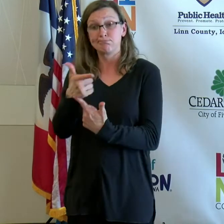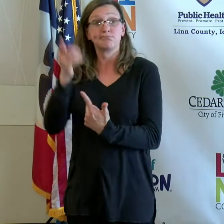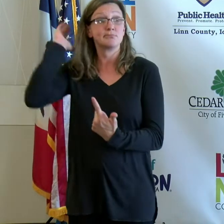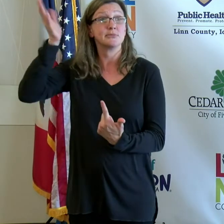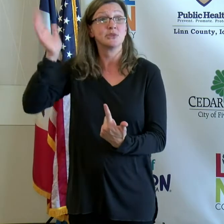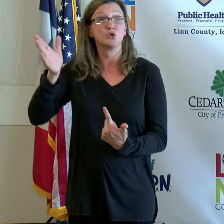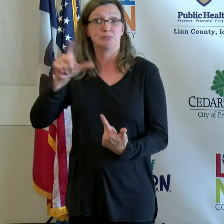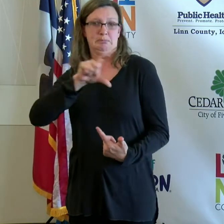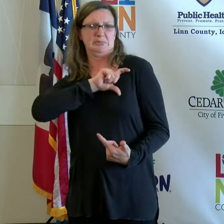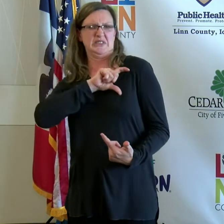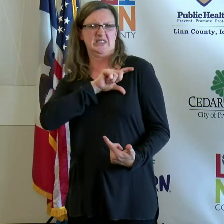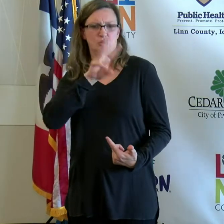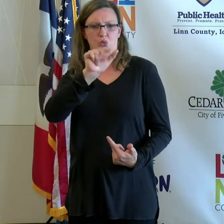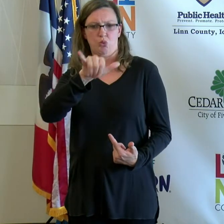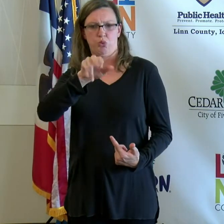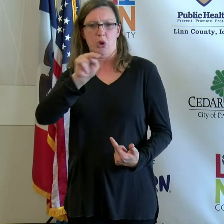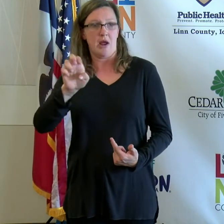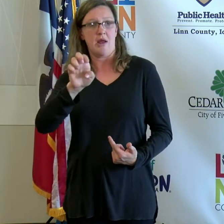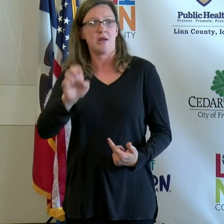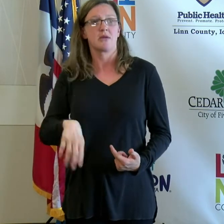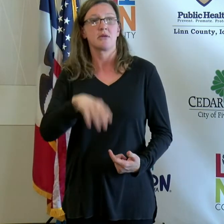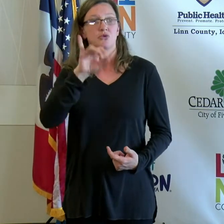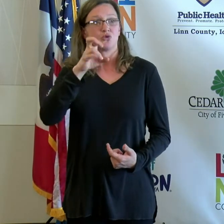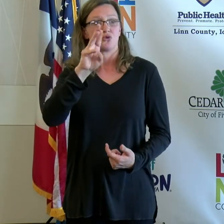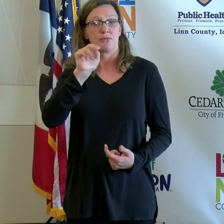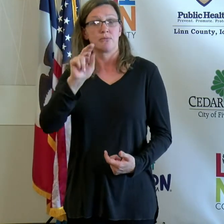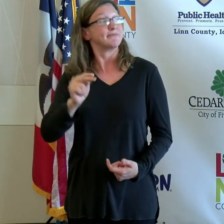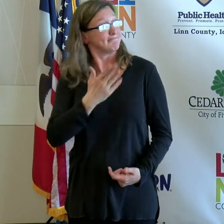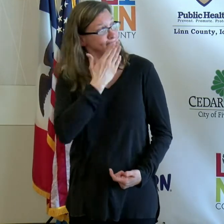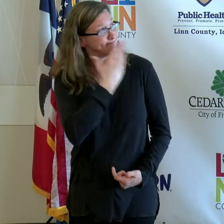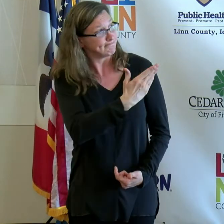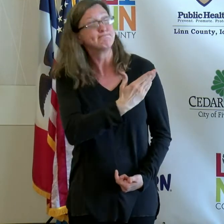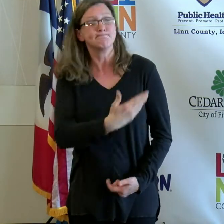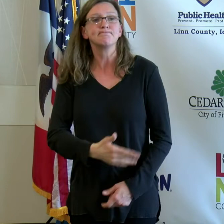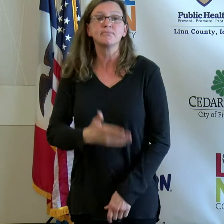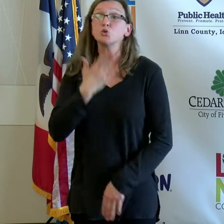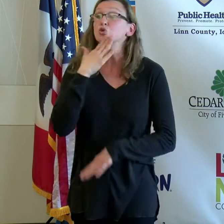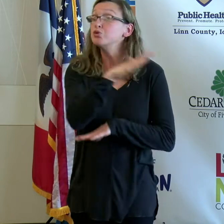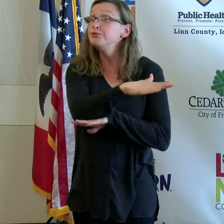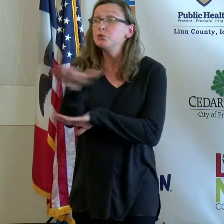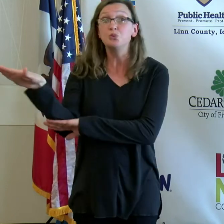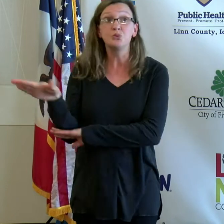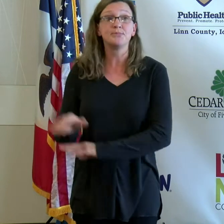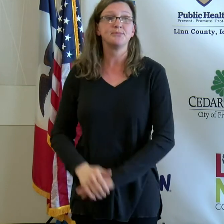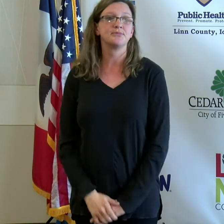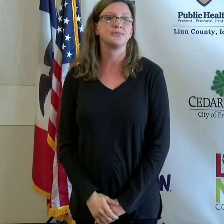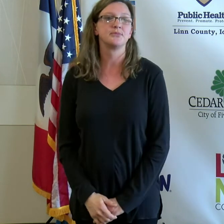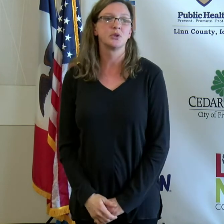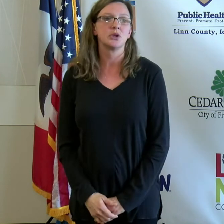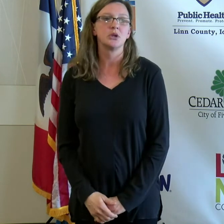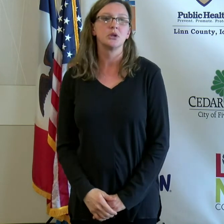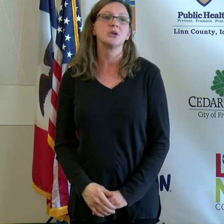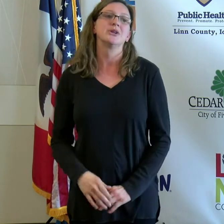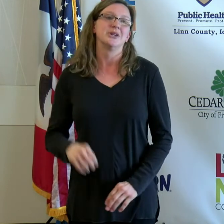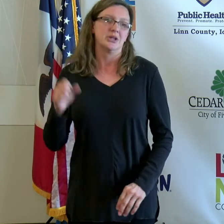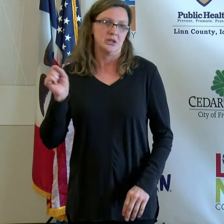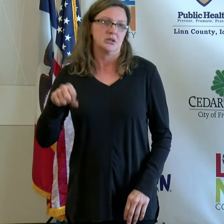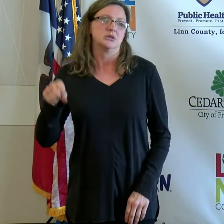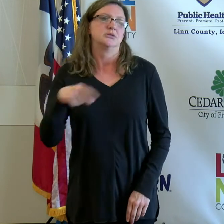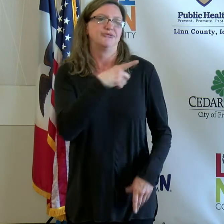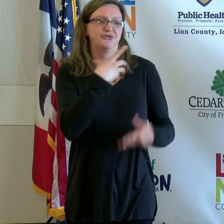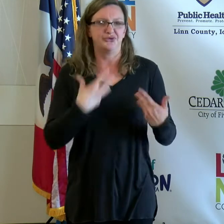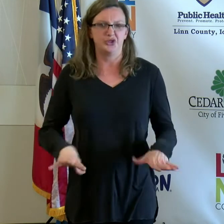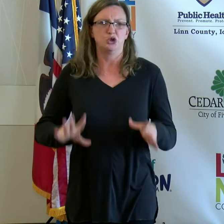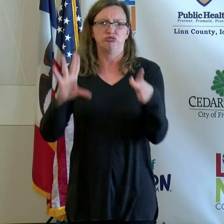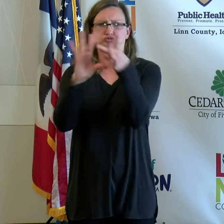Thank you, Mayor. Good afternoon. Since the governor's proclamation, area law enforcement, to include the Cedar Rapids Police Department, Marion